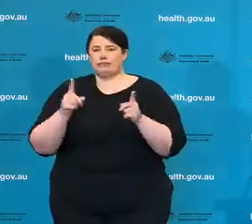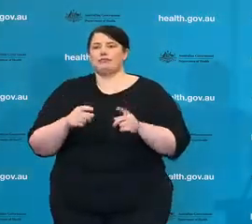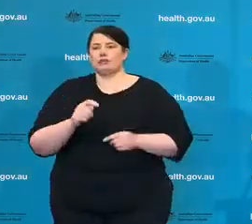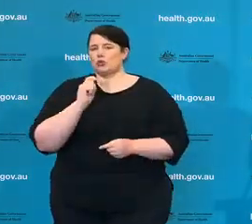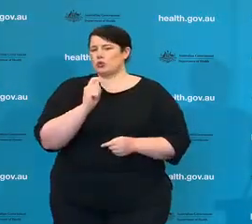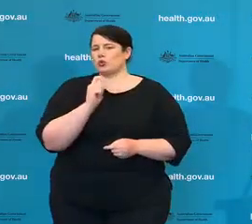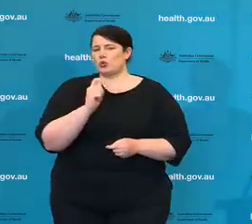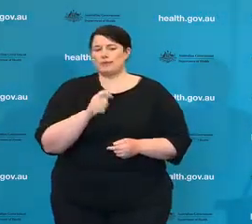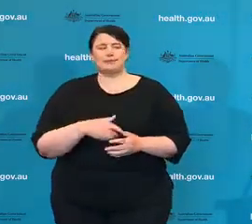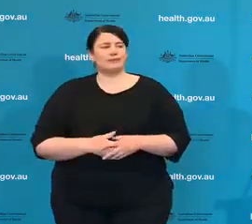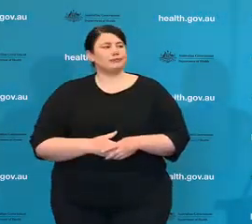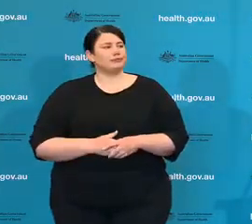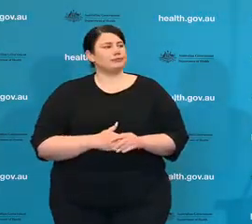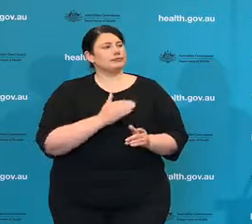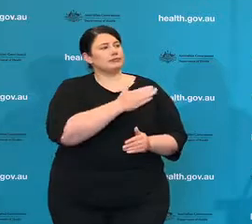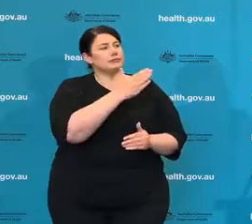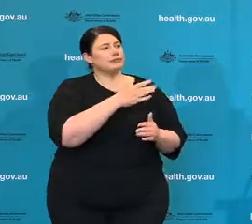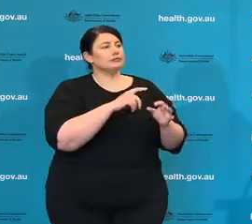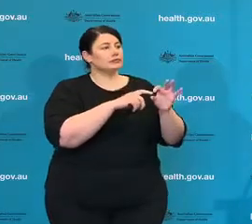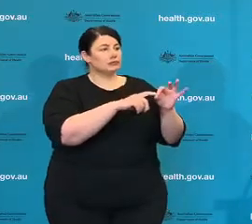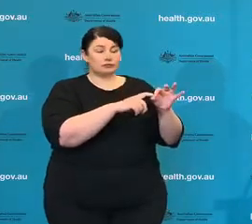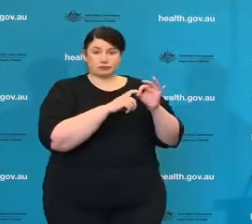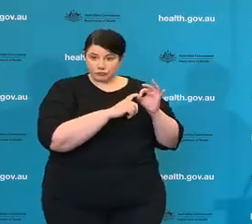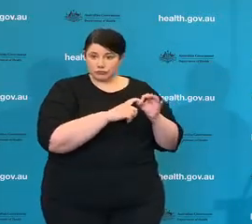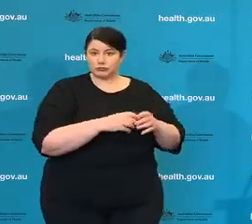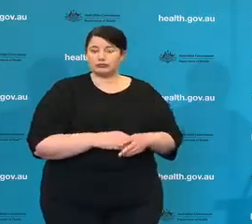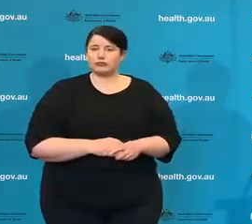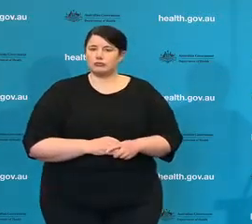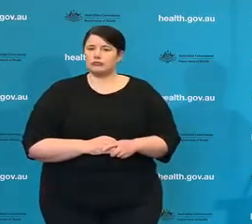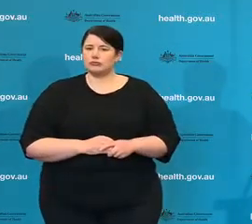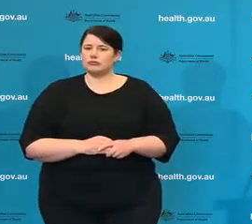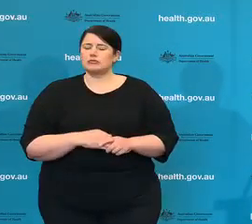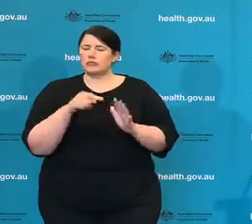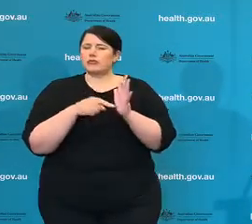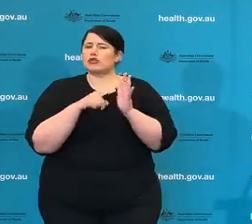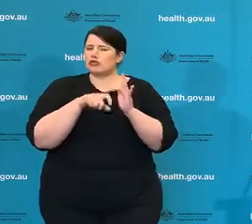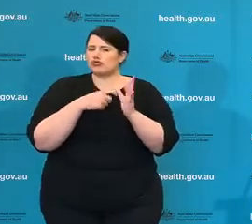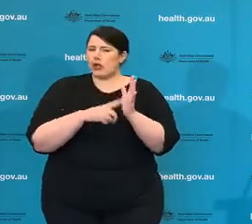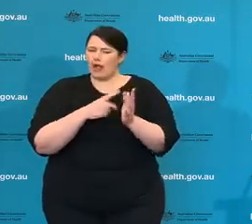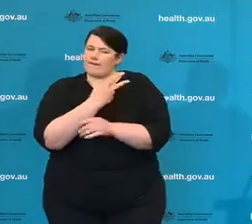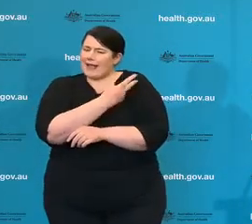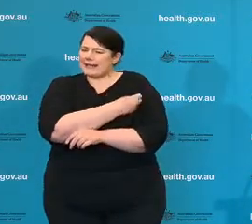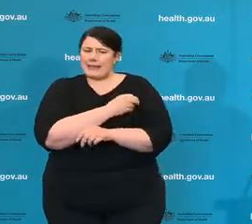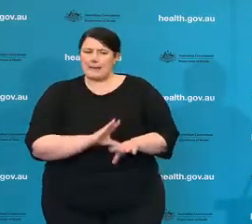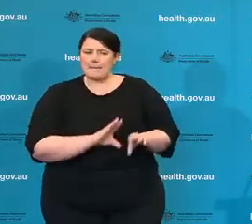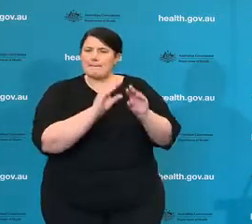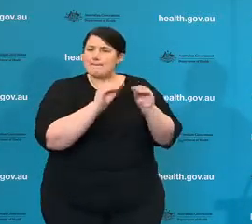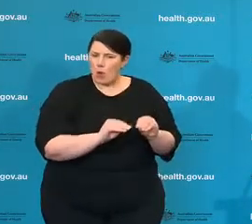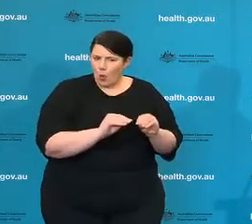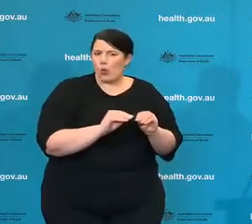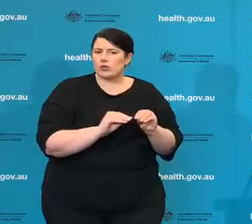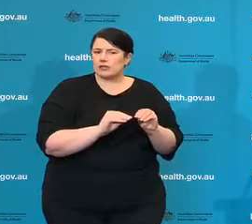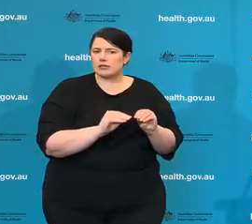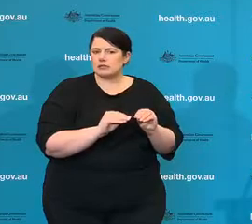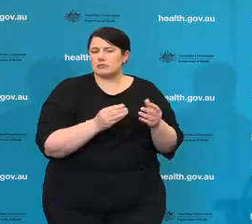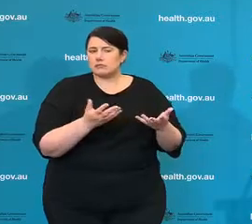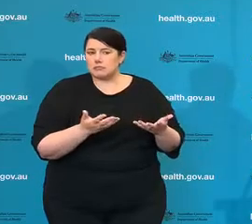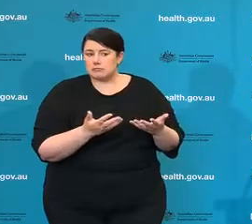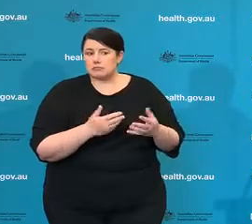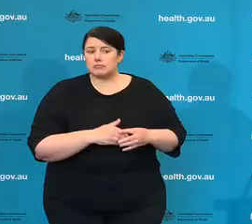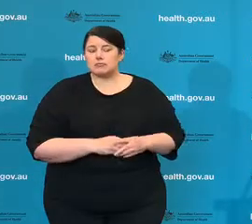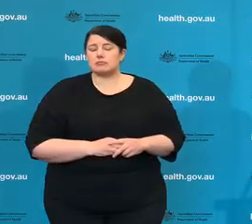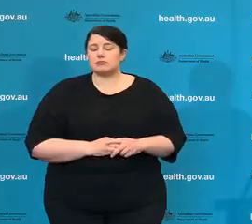Dr. Coatsworth, just in regards again to the pausing of the trial, depending on how serious or